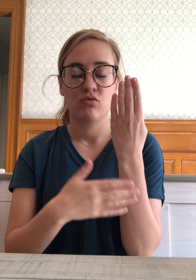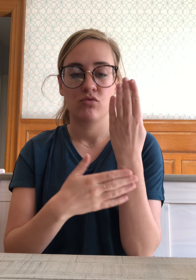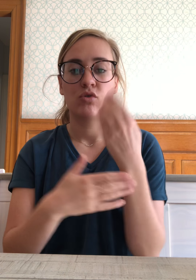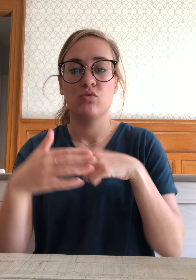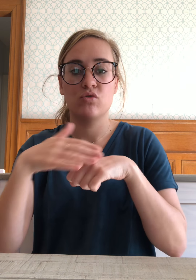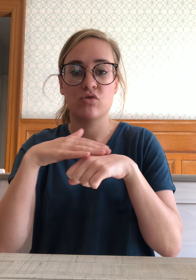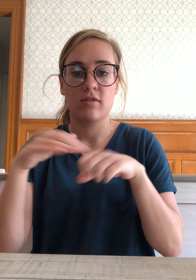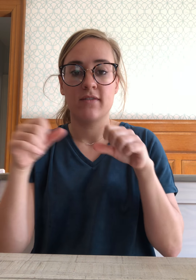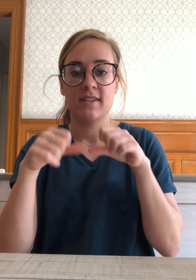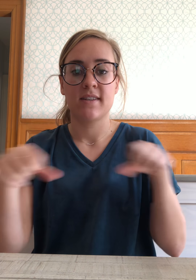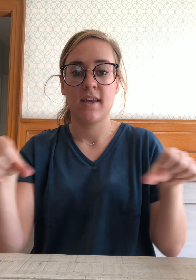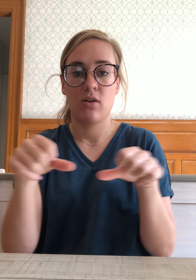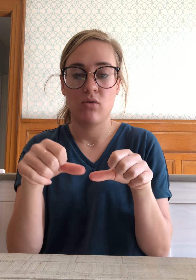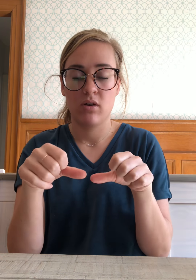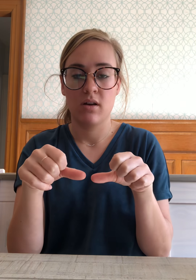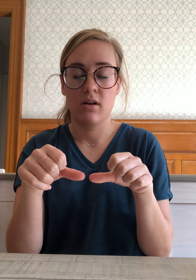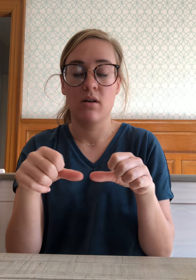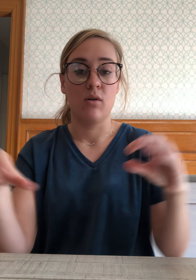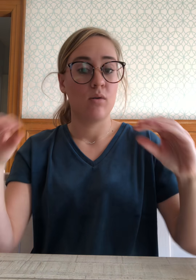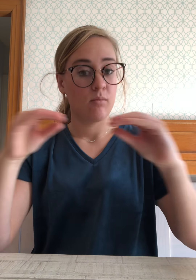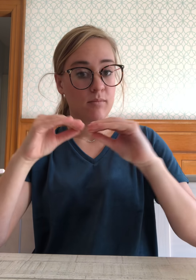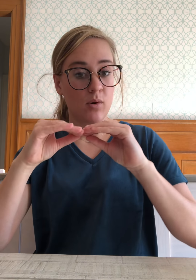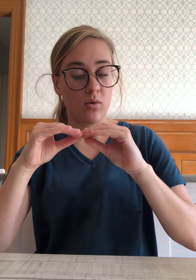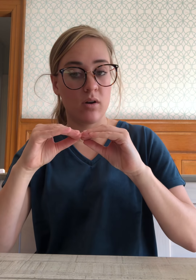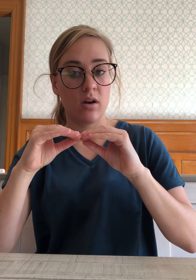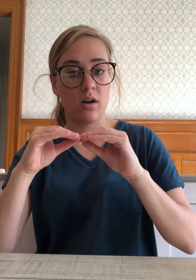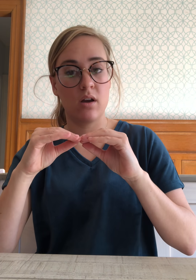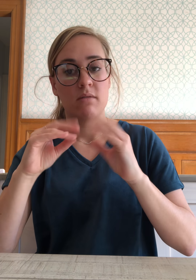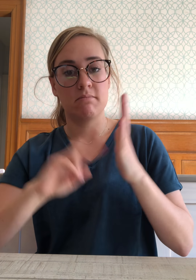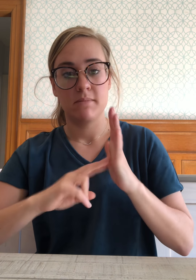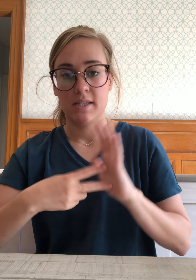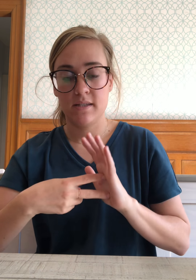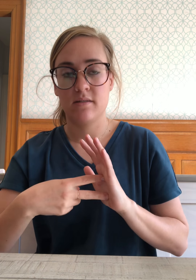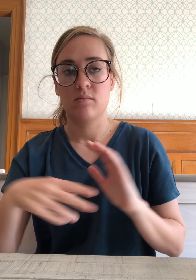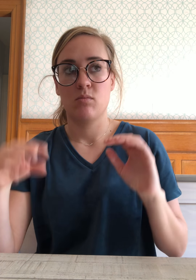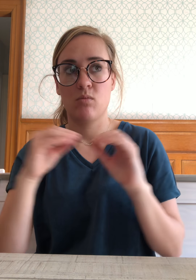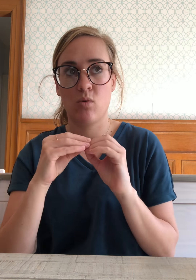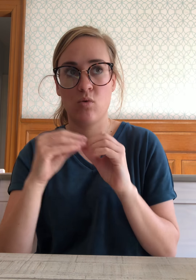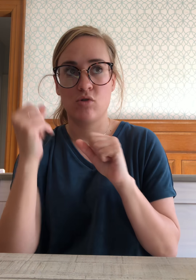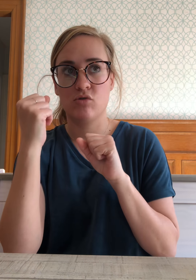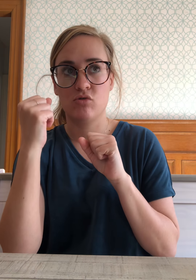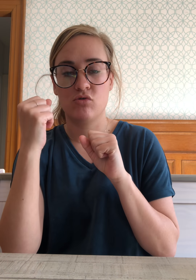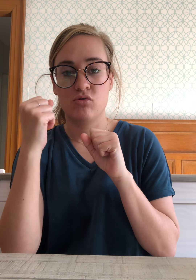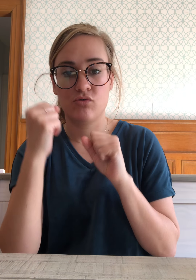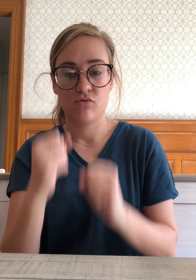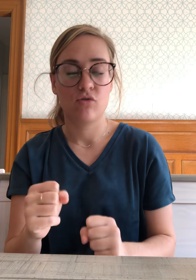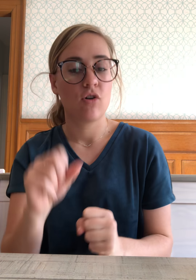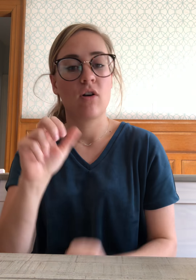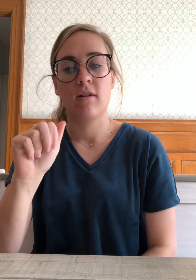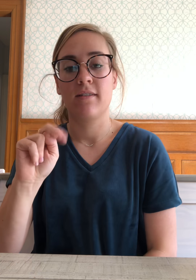surface area present, the more strong the anchorage unit.